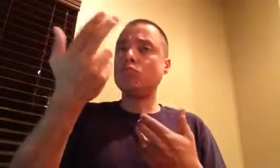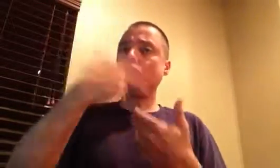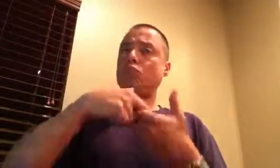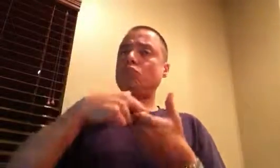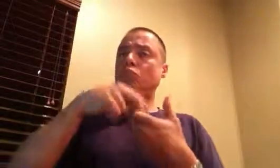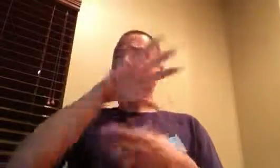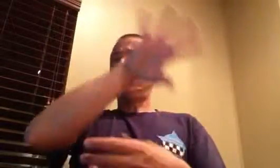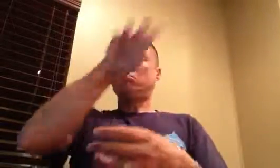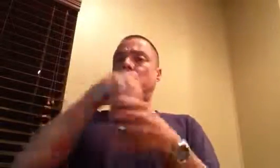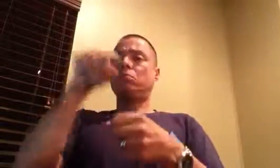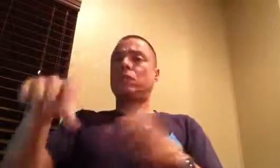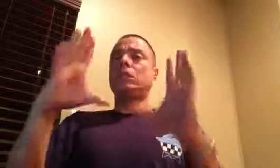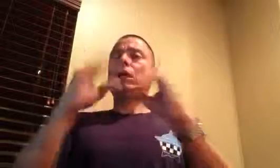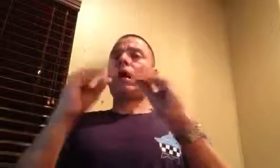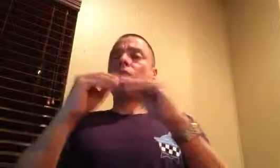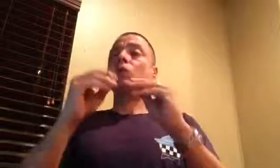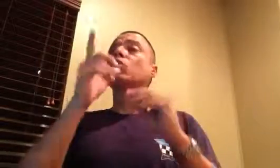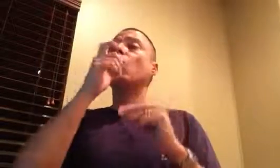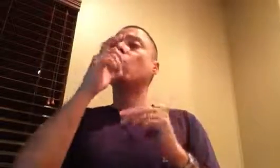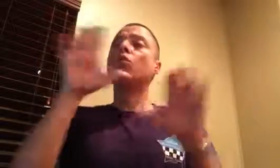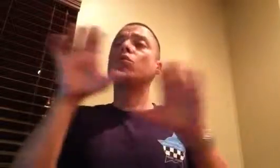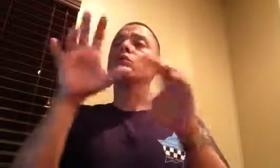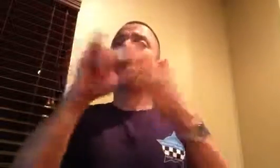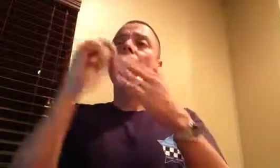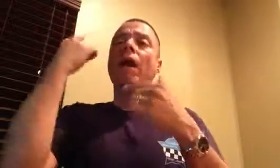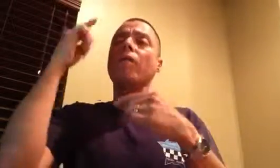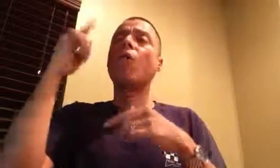who you are doing this for. We are your own children.